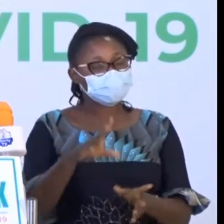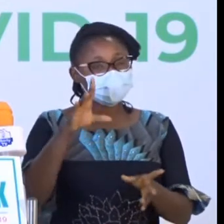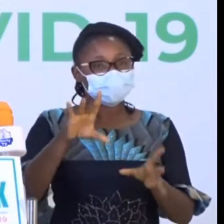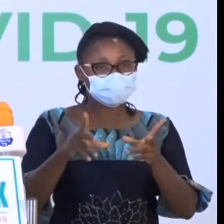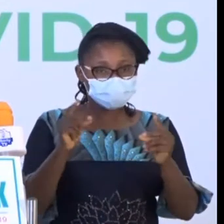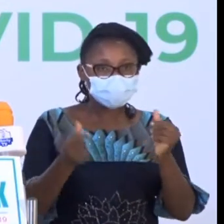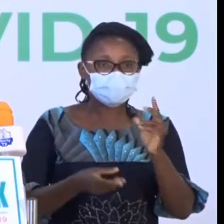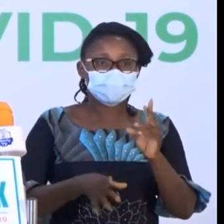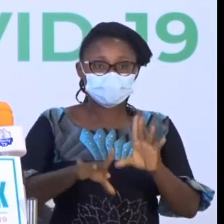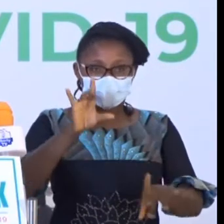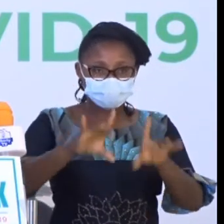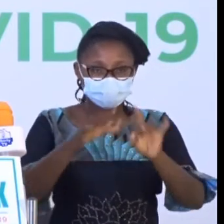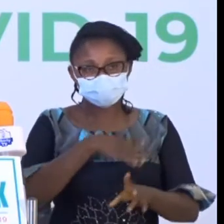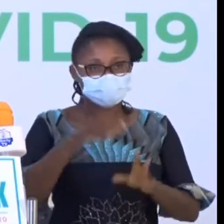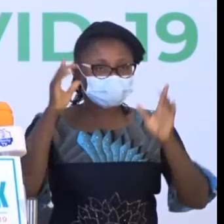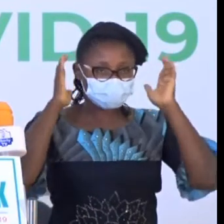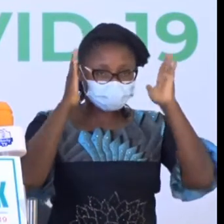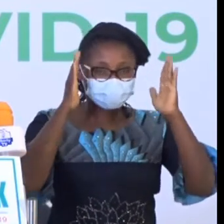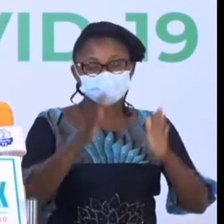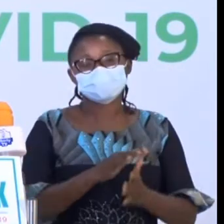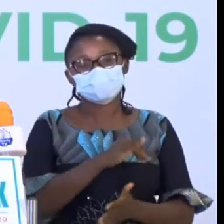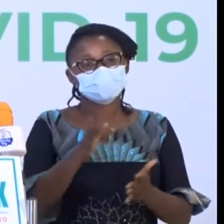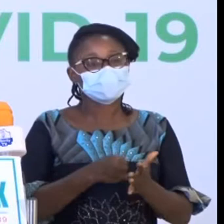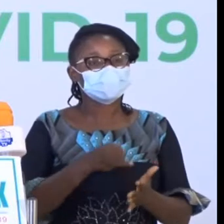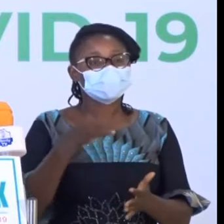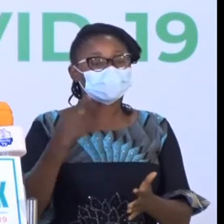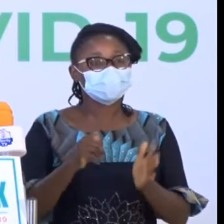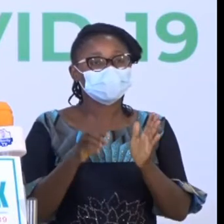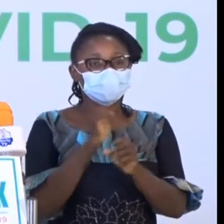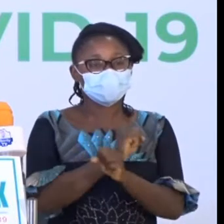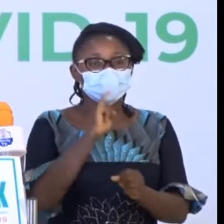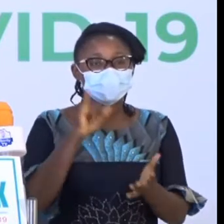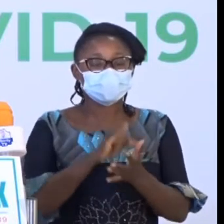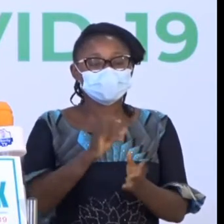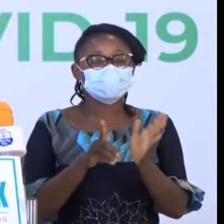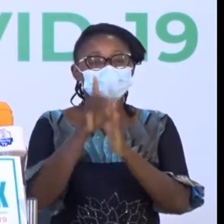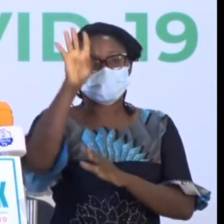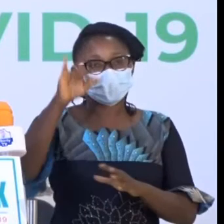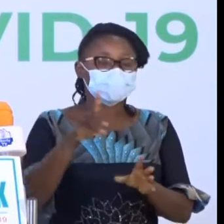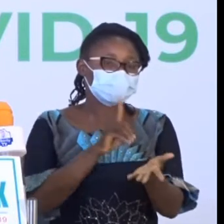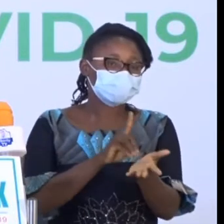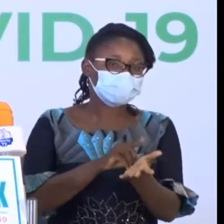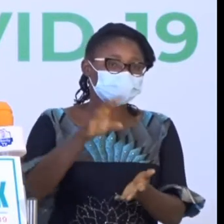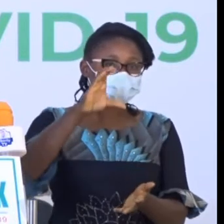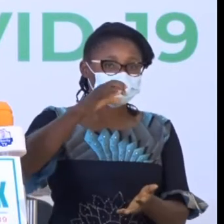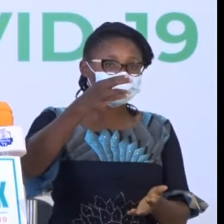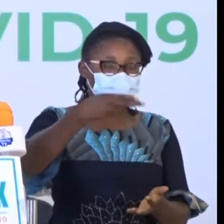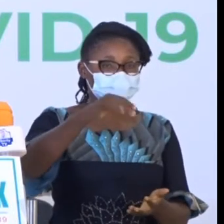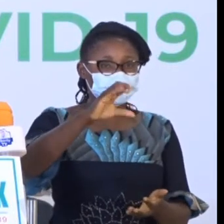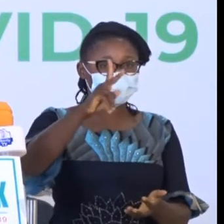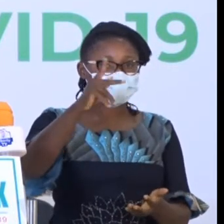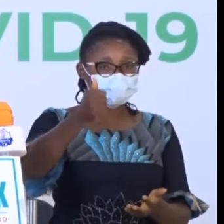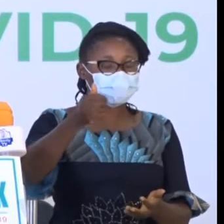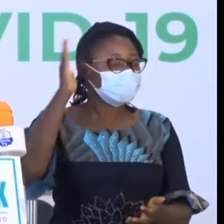Task Force on COVID-19 in Abuja, urged Nigerians to adhere strictly to prevention protocols to avoid surge in